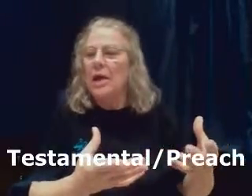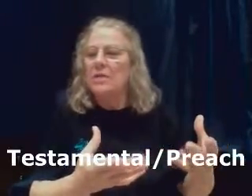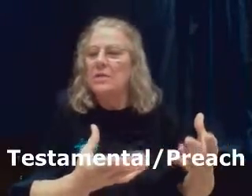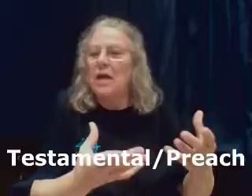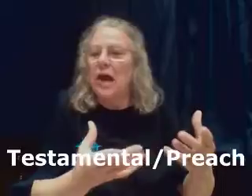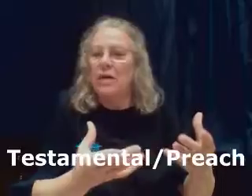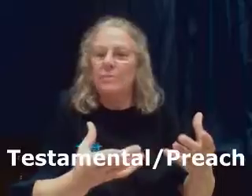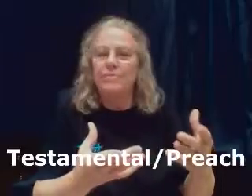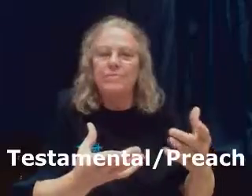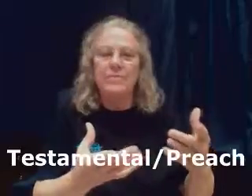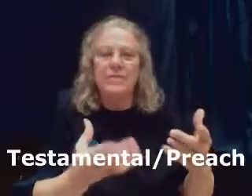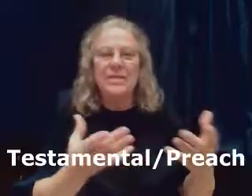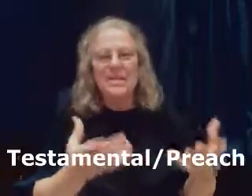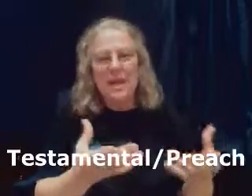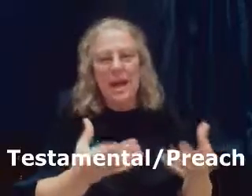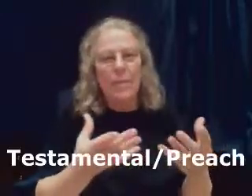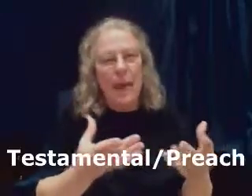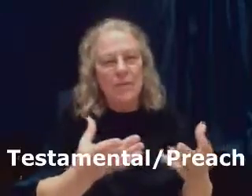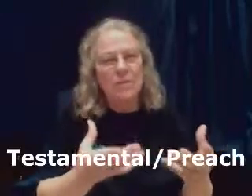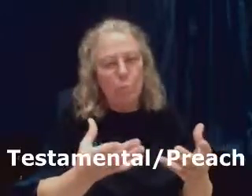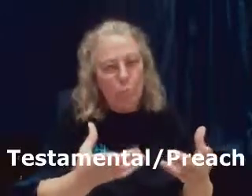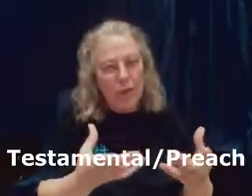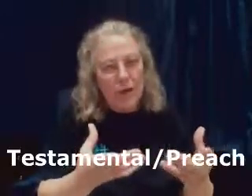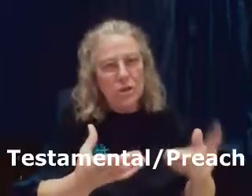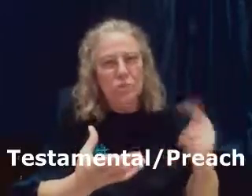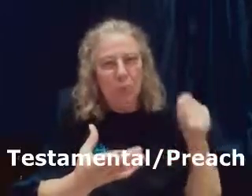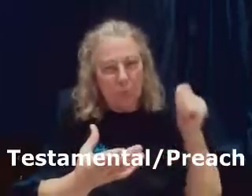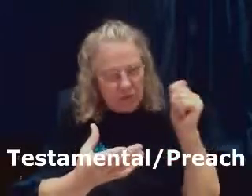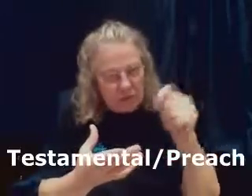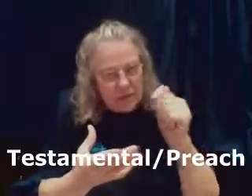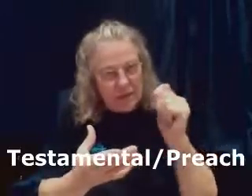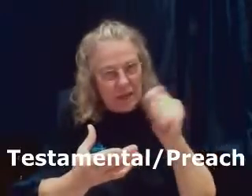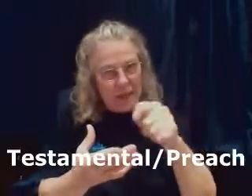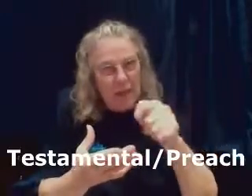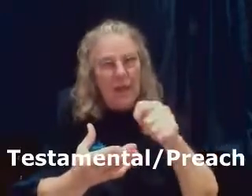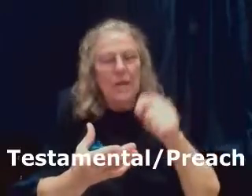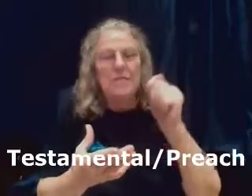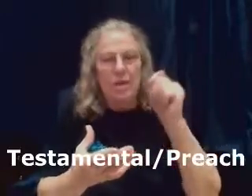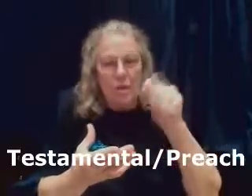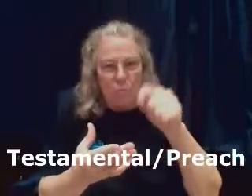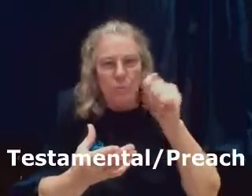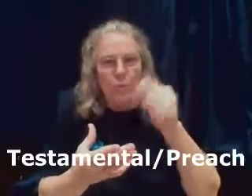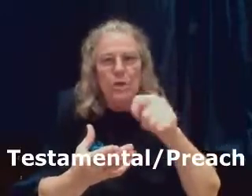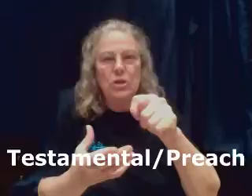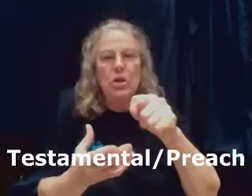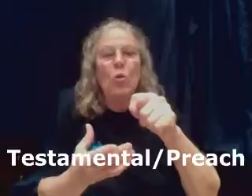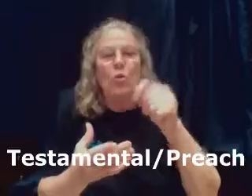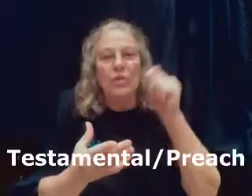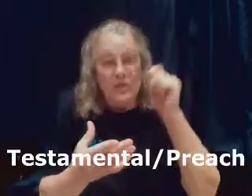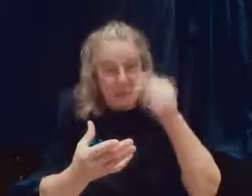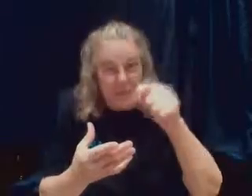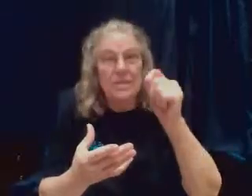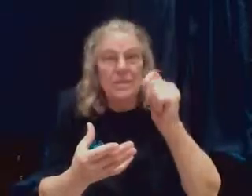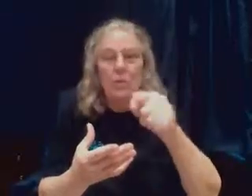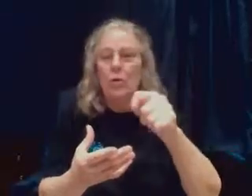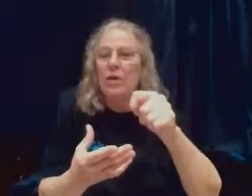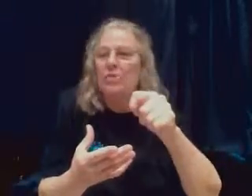it's the same as preach, but with the T. It's like you're preaching or the testimony of